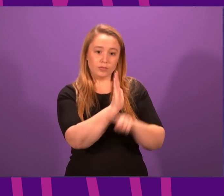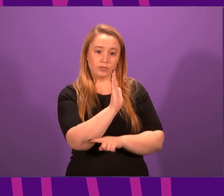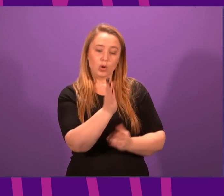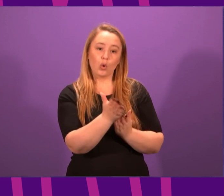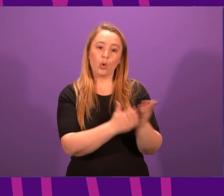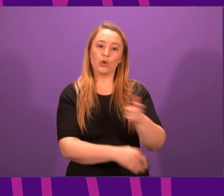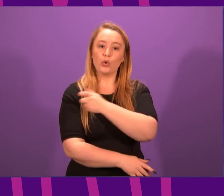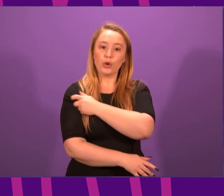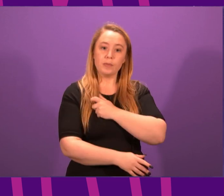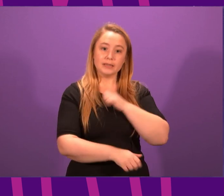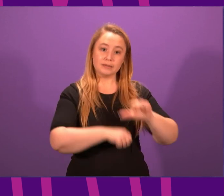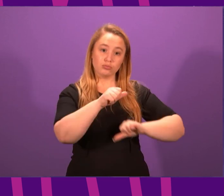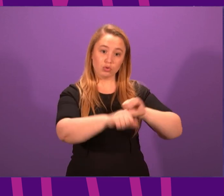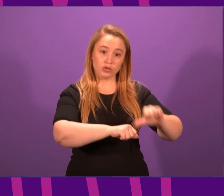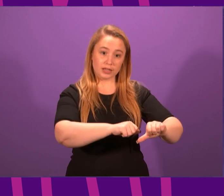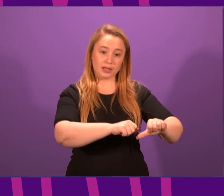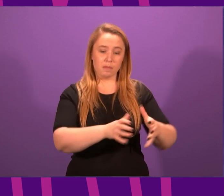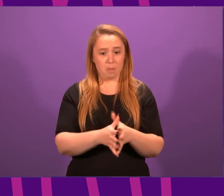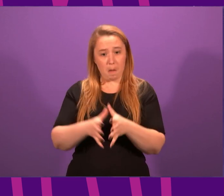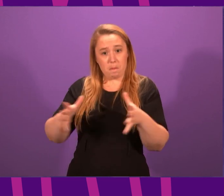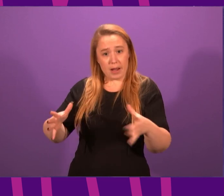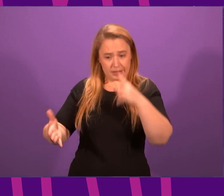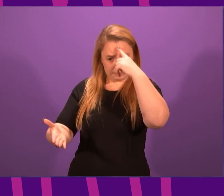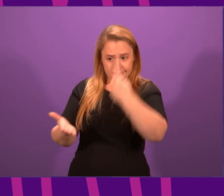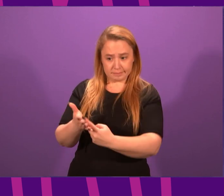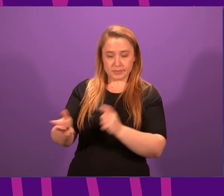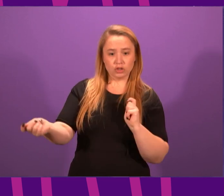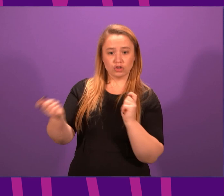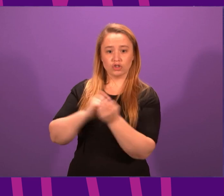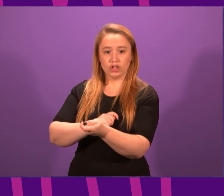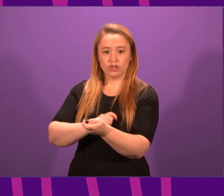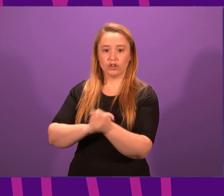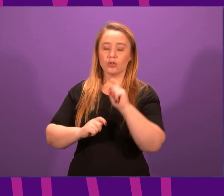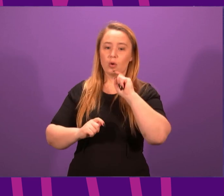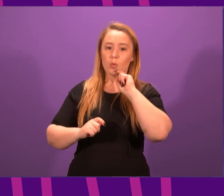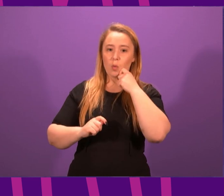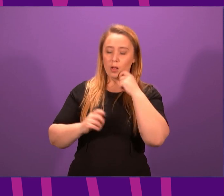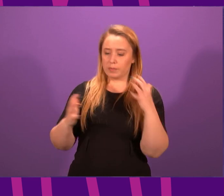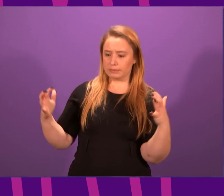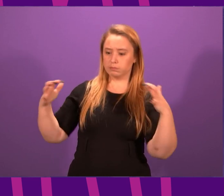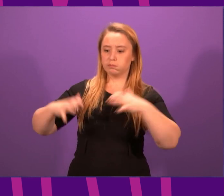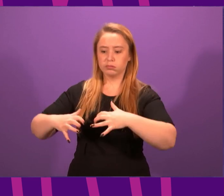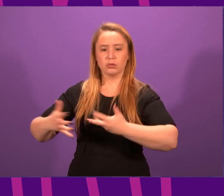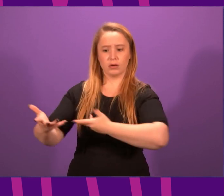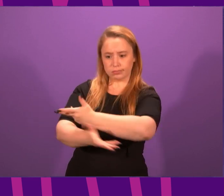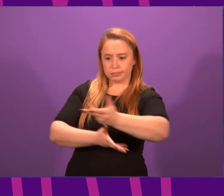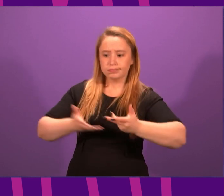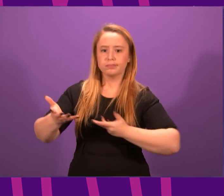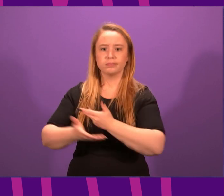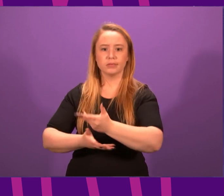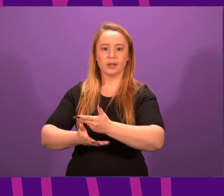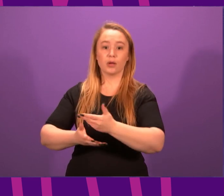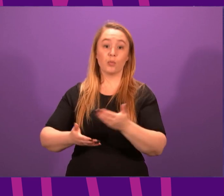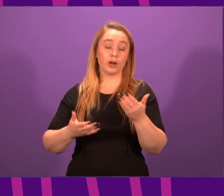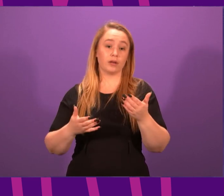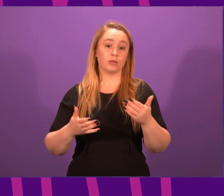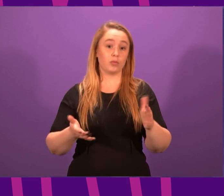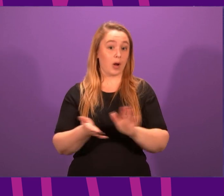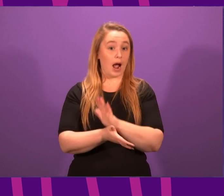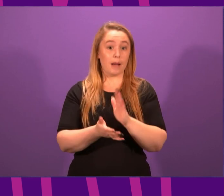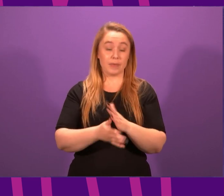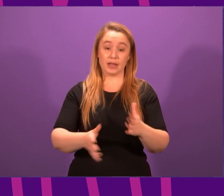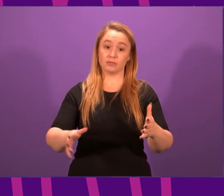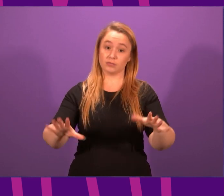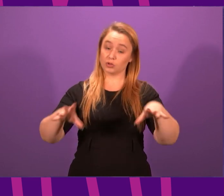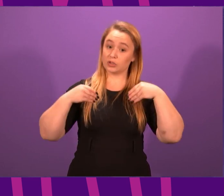committee process, but more substantial changes would involve some plenary input from the Parliament. We are open-minded to that. It is